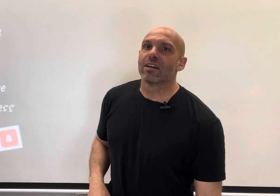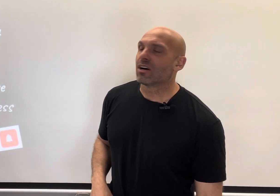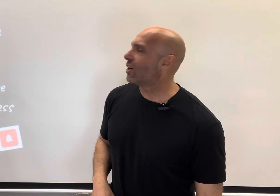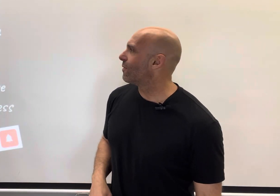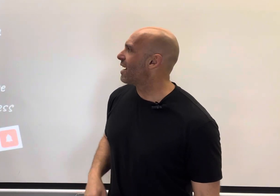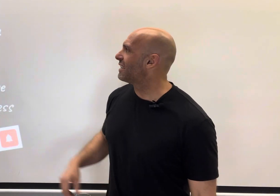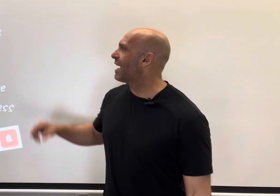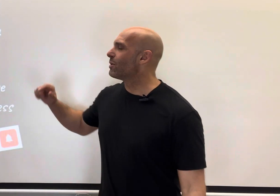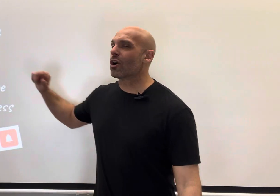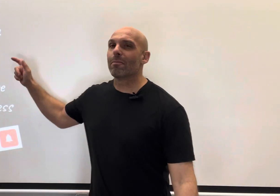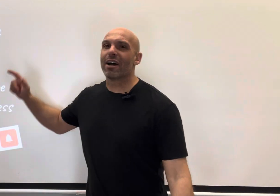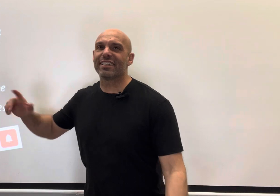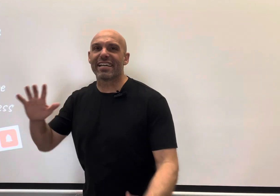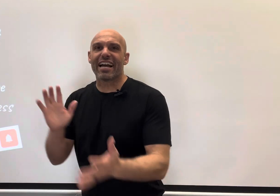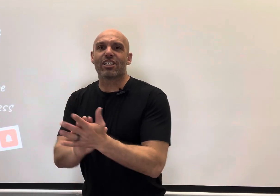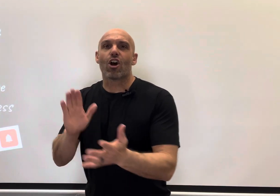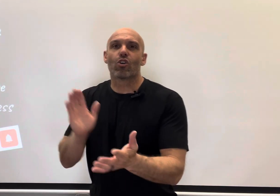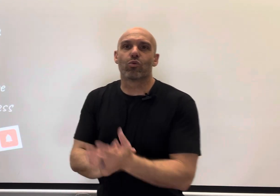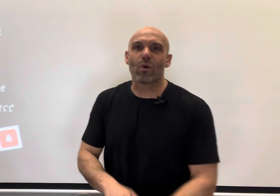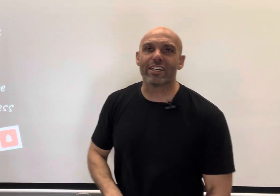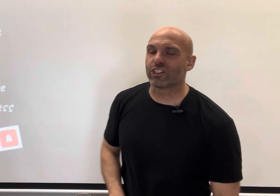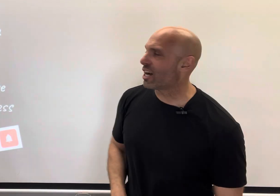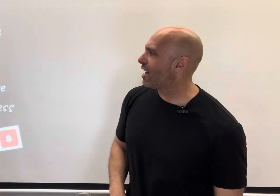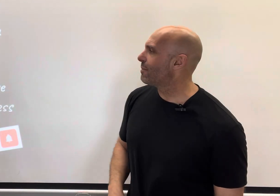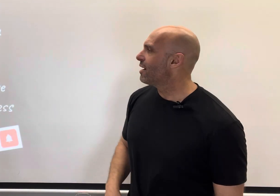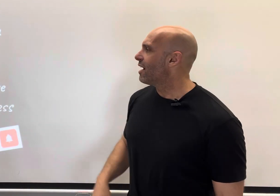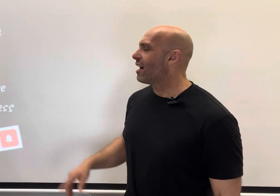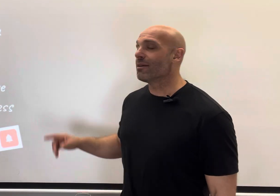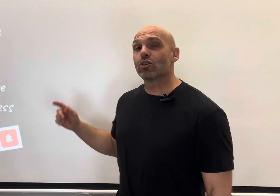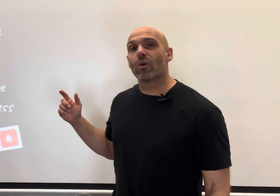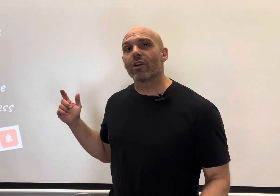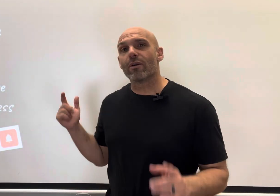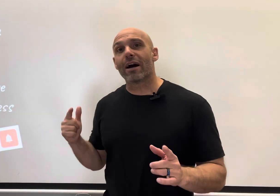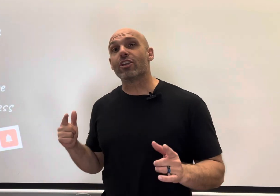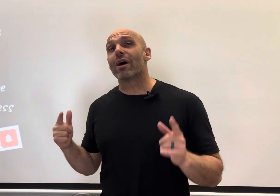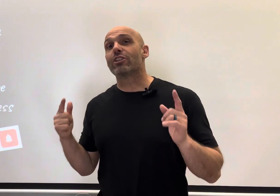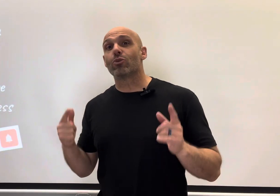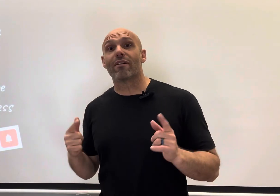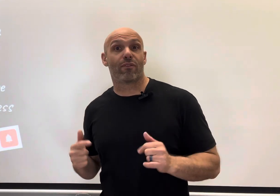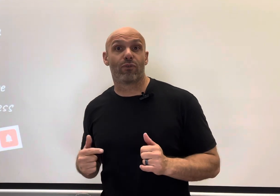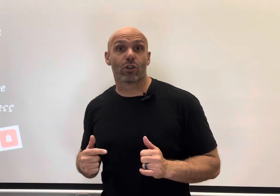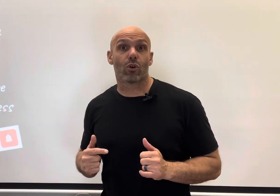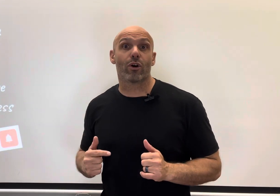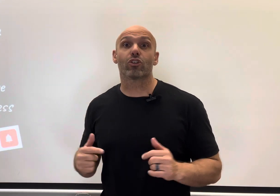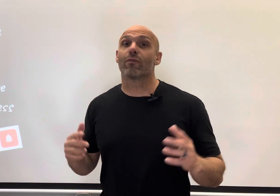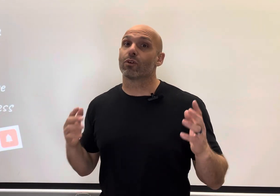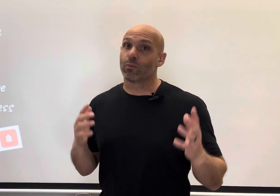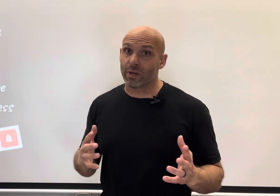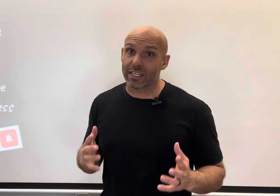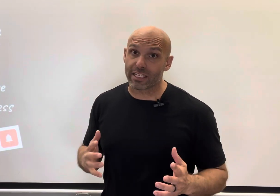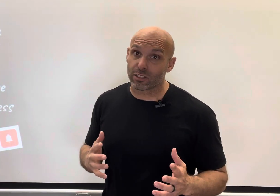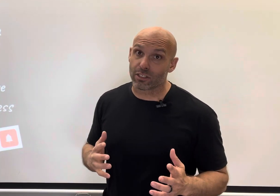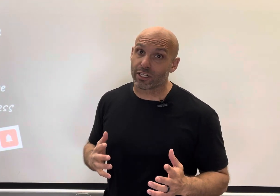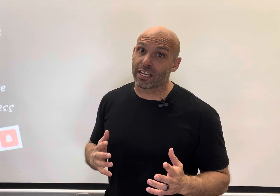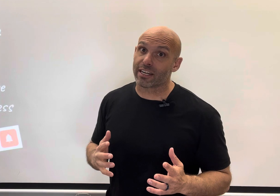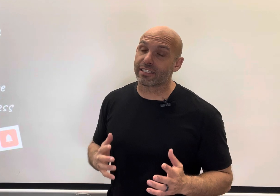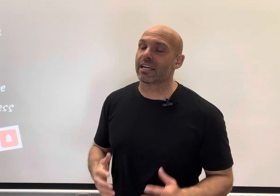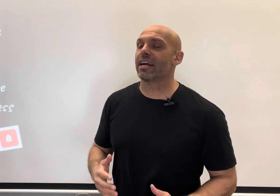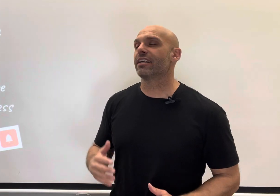All right, that was our money signs. Great job. I just want to remind you, I do have a full course, so if you're really into learning how to sign,